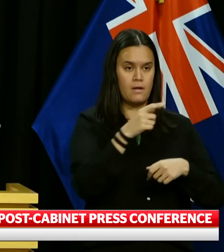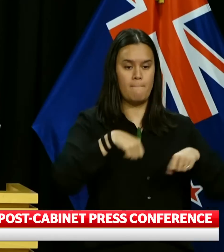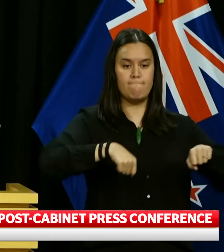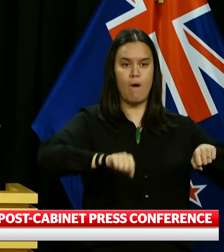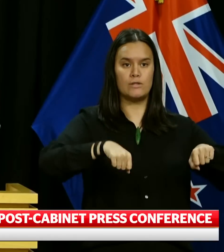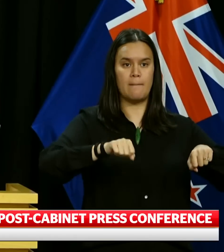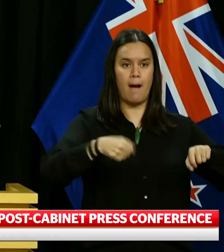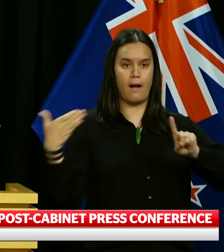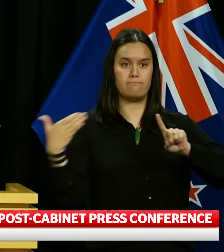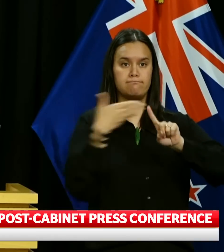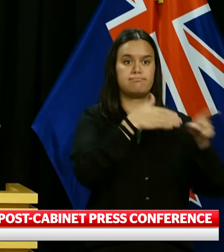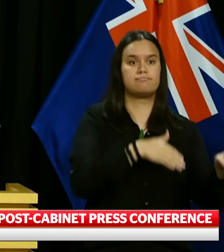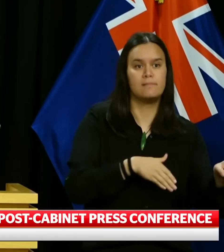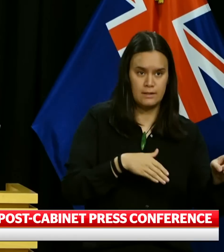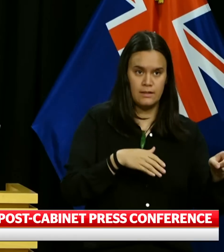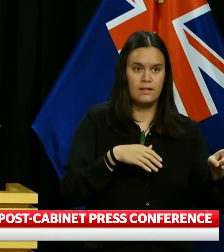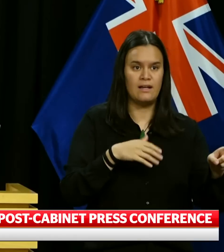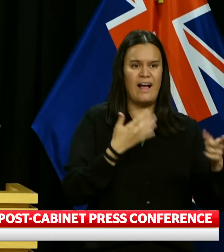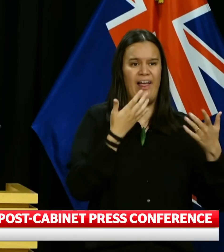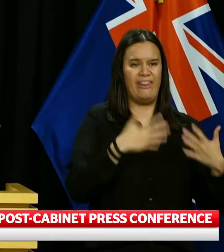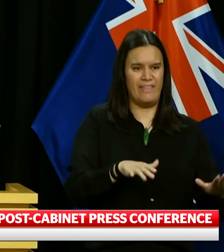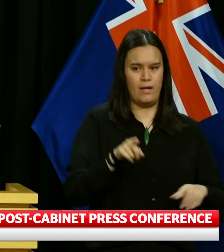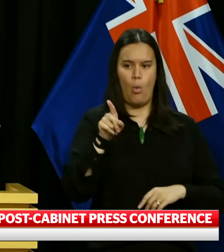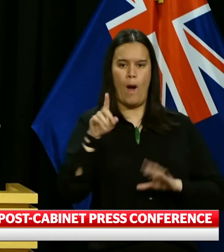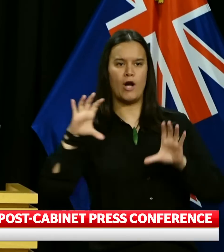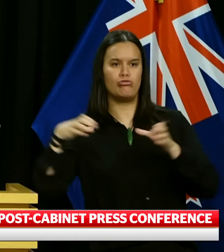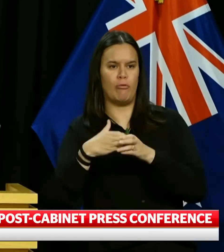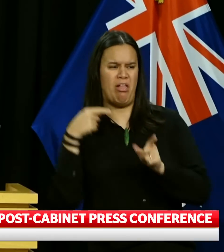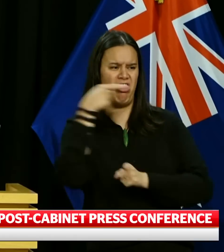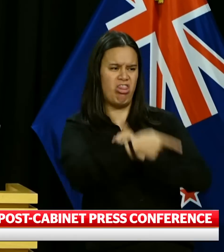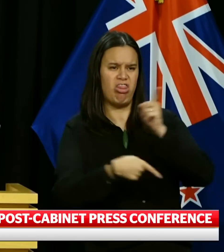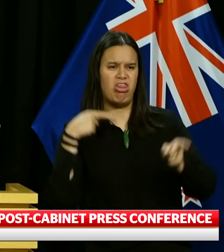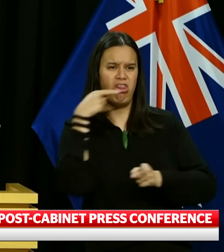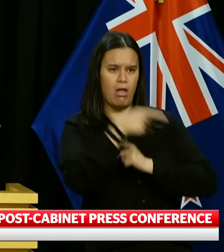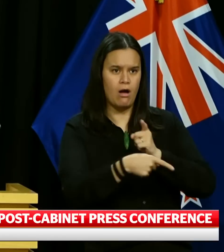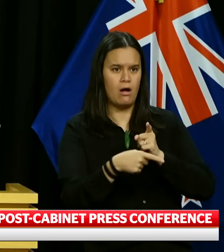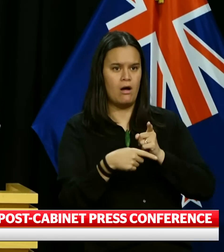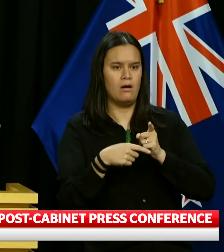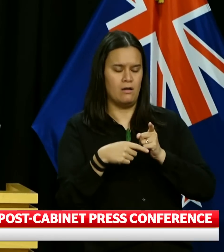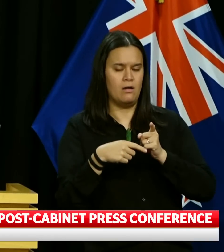being harassed by a right-wing conspiracy group as she went down the road.